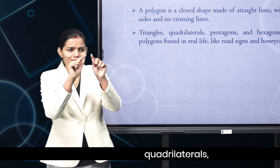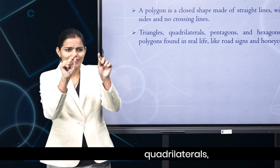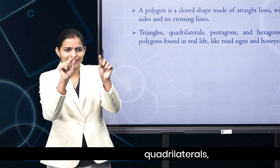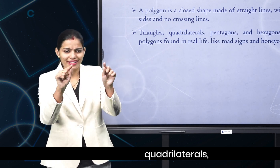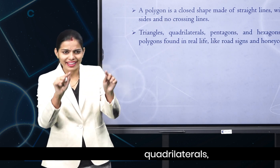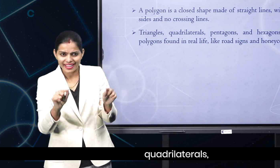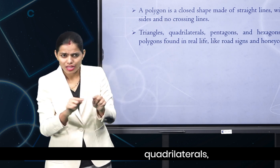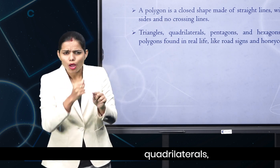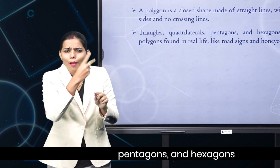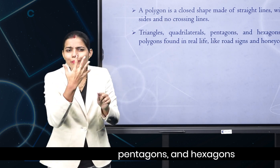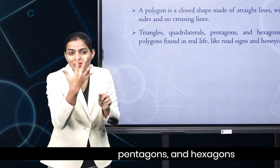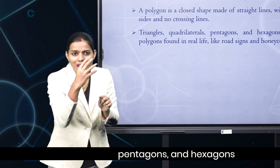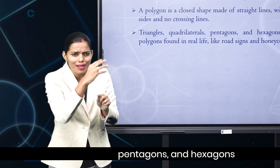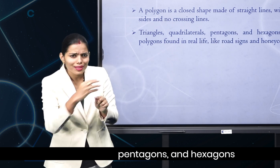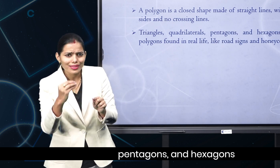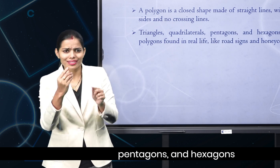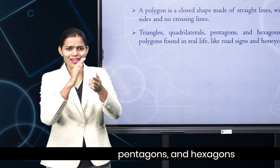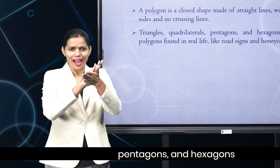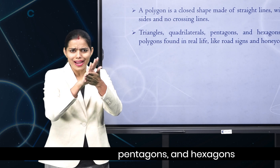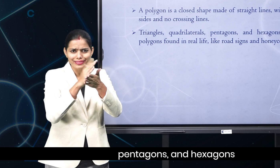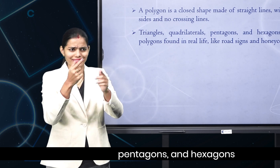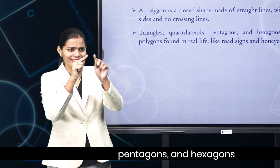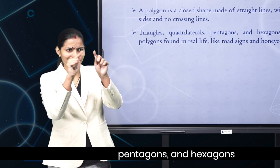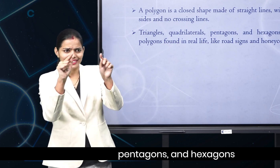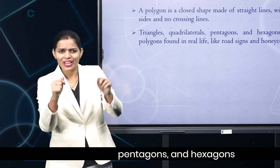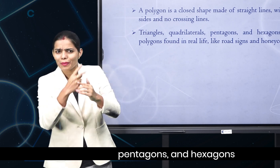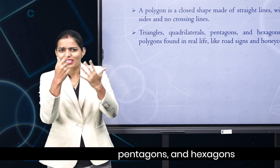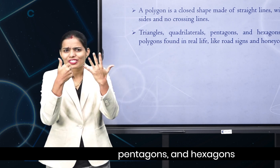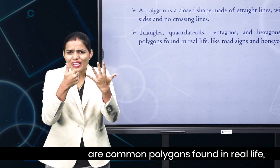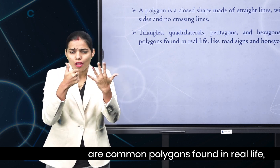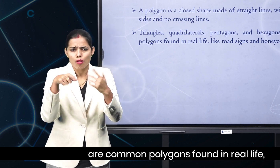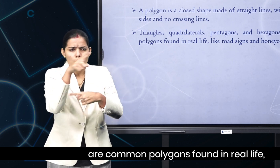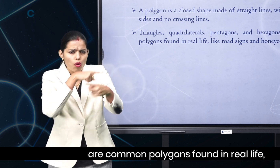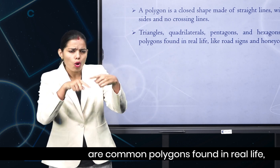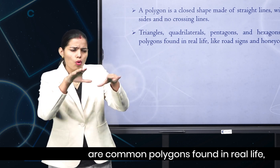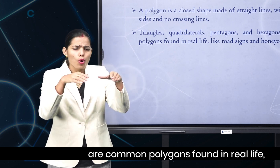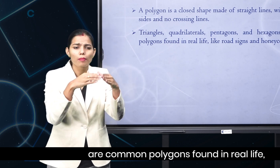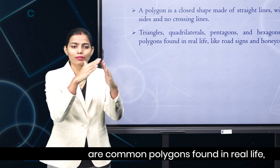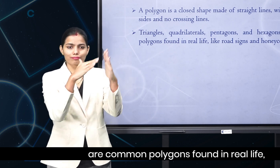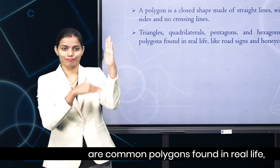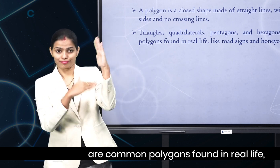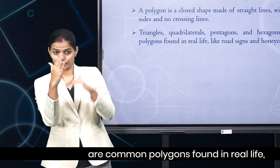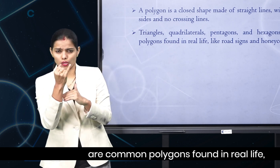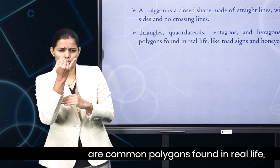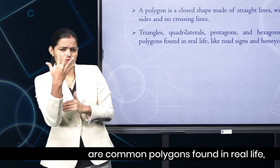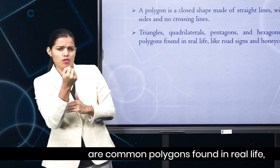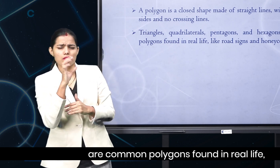quadrilaterals, pentagons and hexagons are common polygons found in real